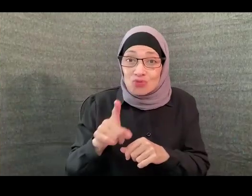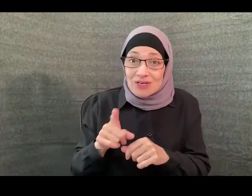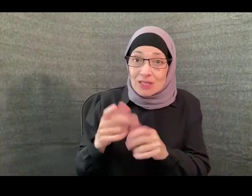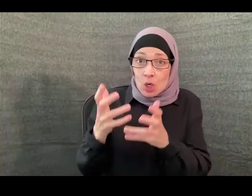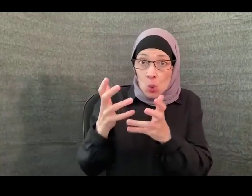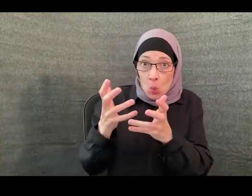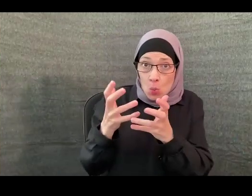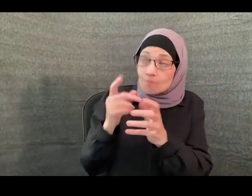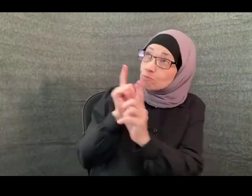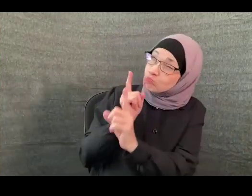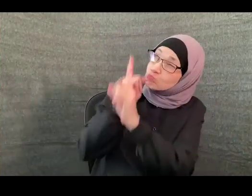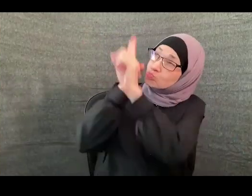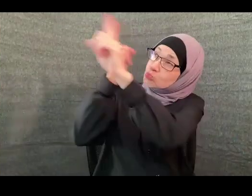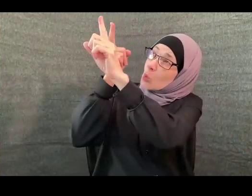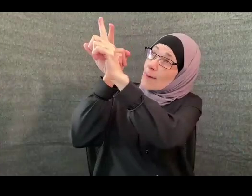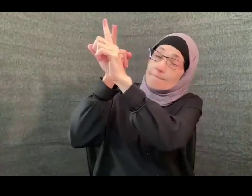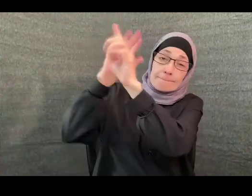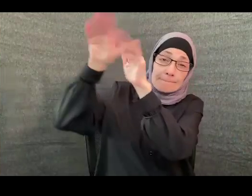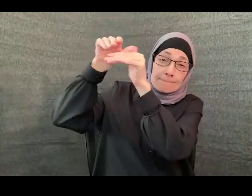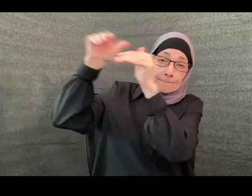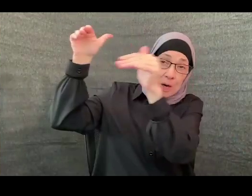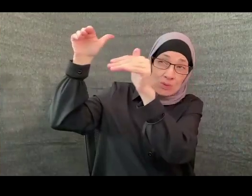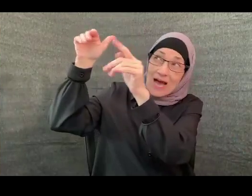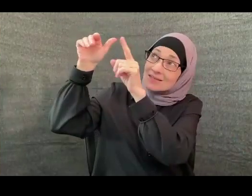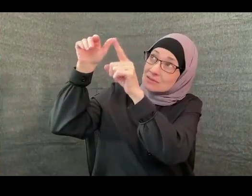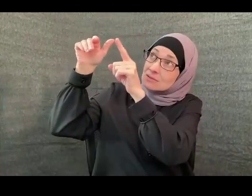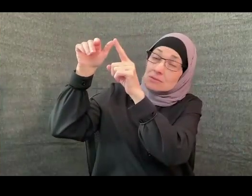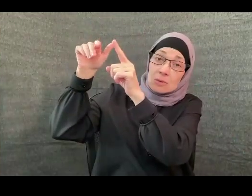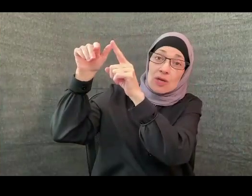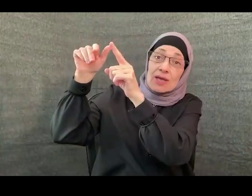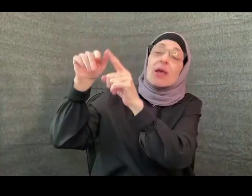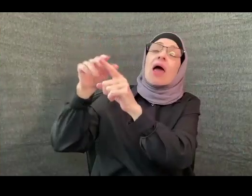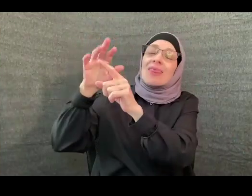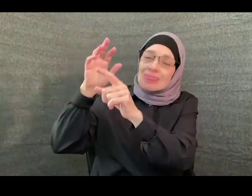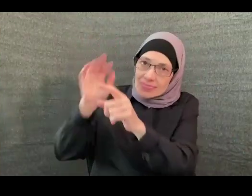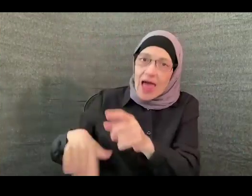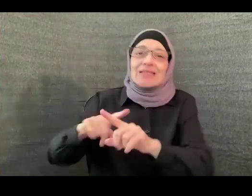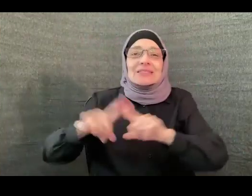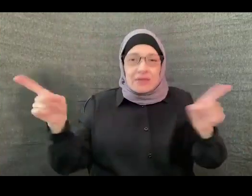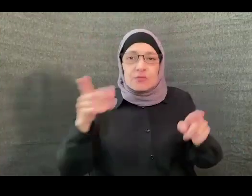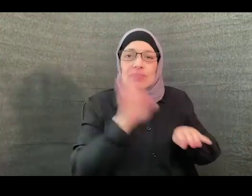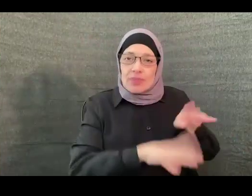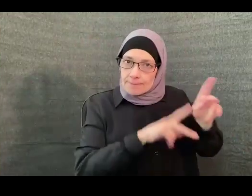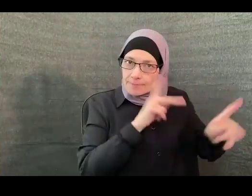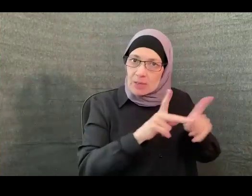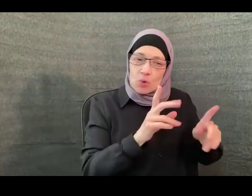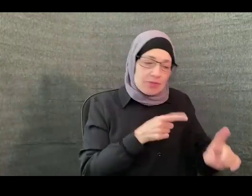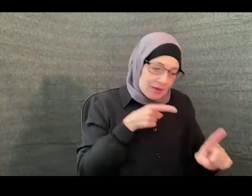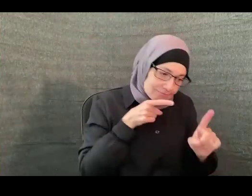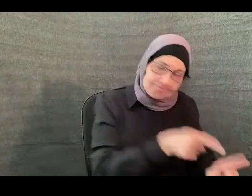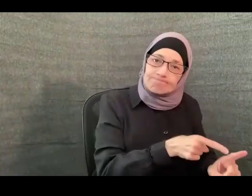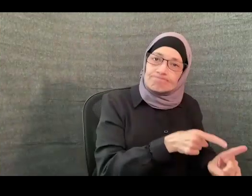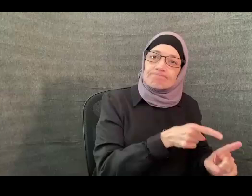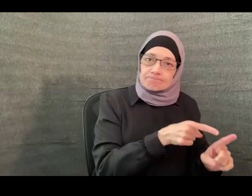are different from the people who choose the path of hellfire. So it is all about our actions